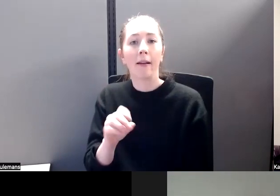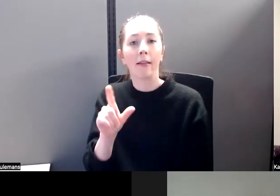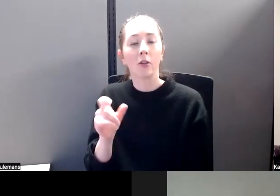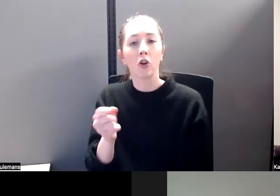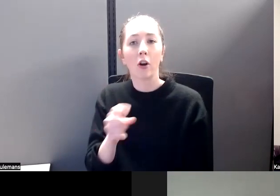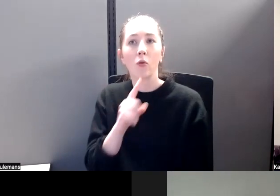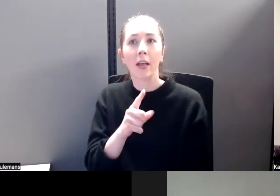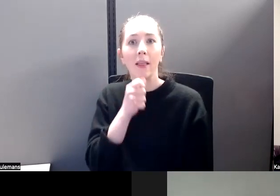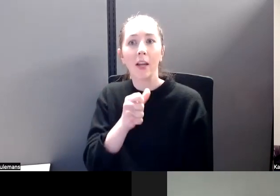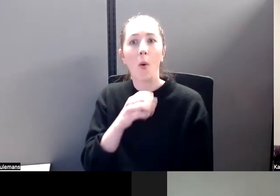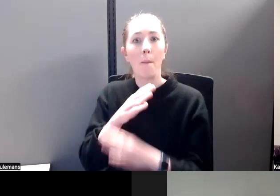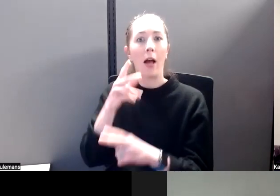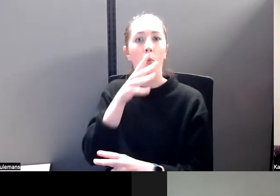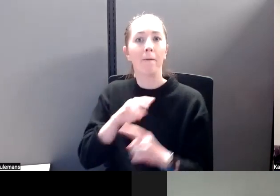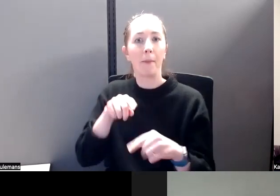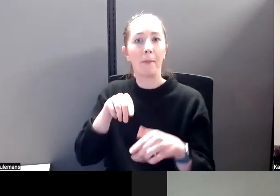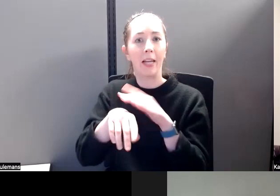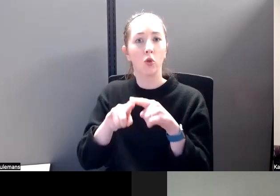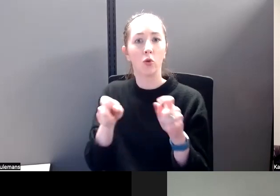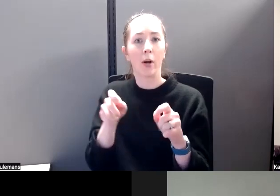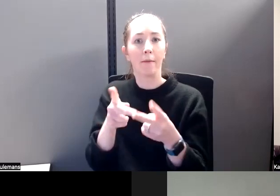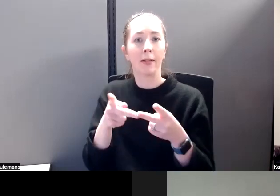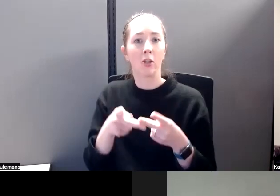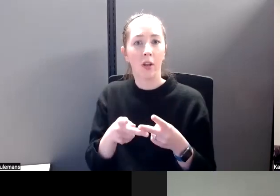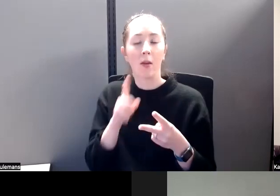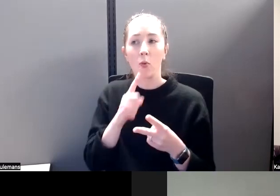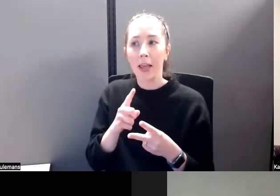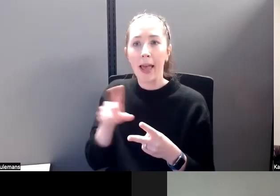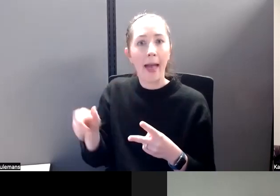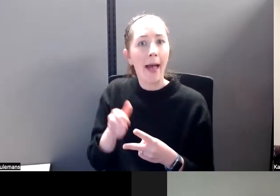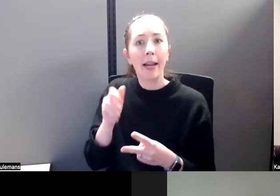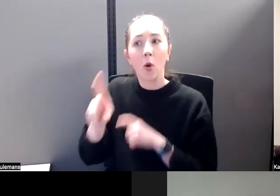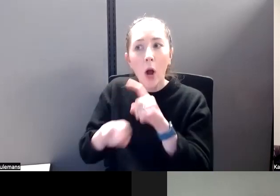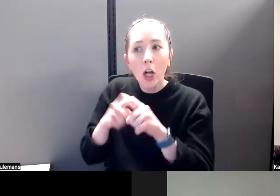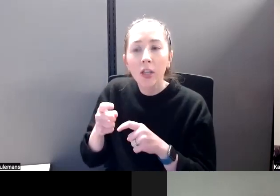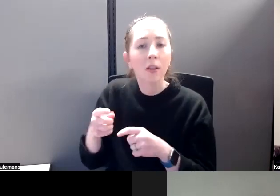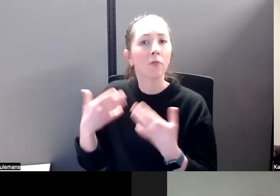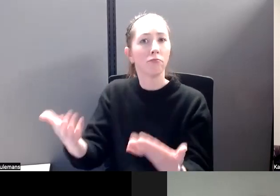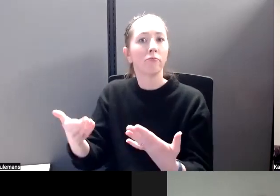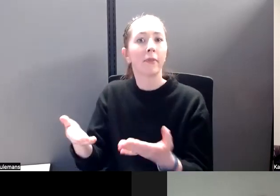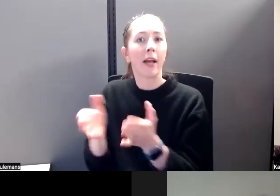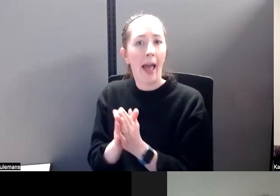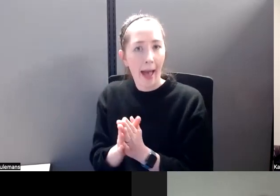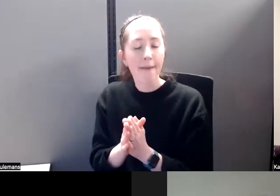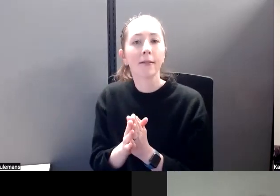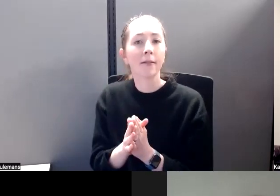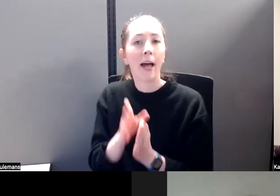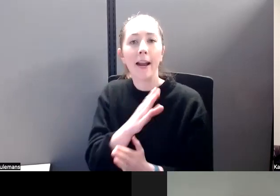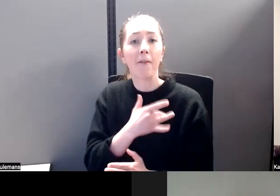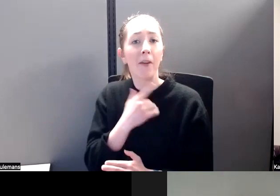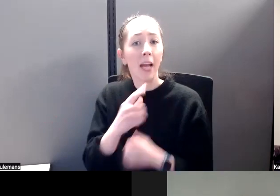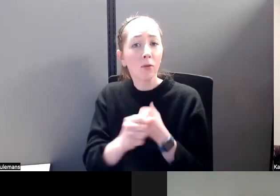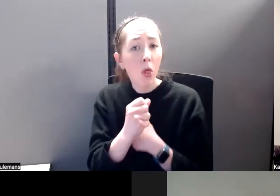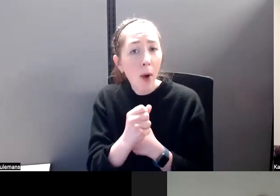they don't gatekeep. You know, they really opened the door to me asking any question and every question. They never felt like I was a threat.